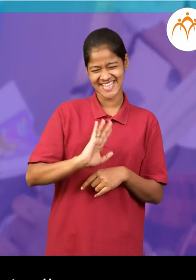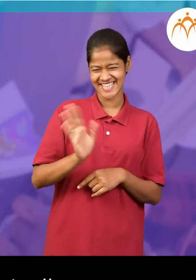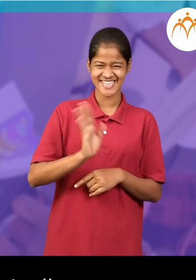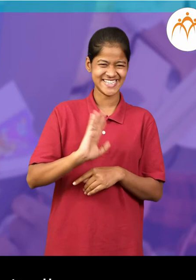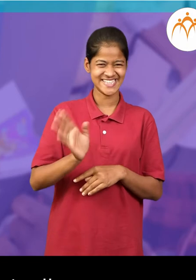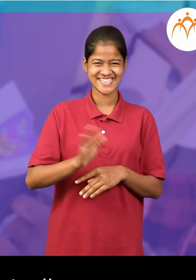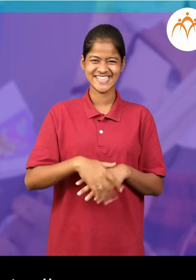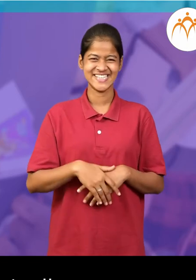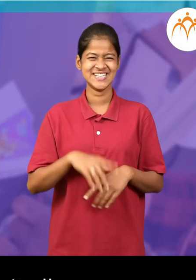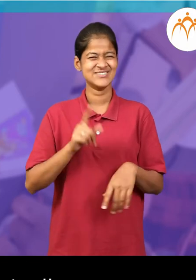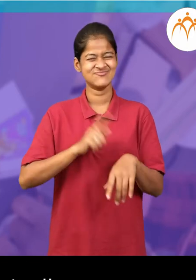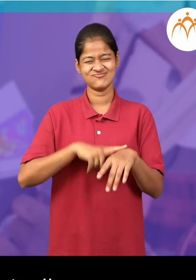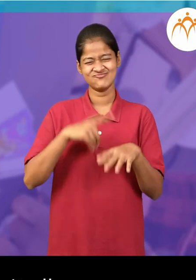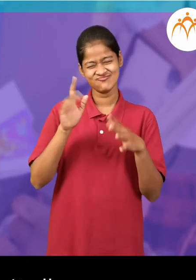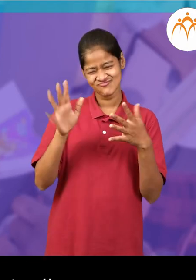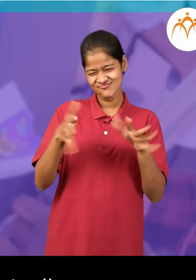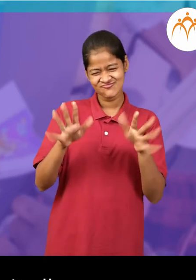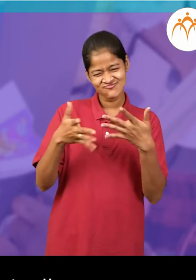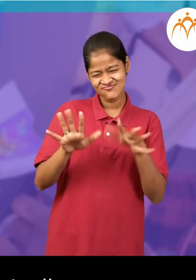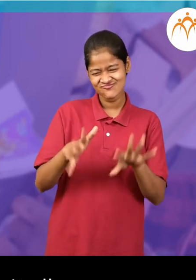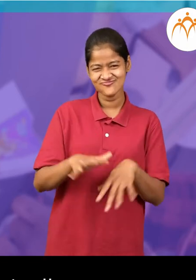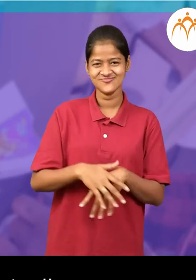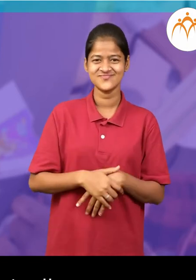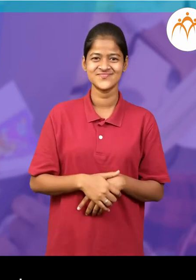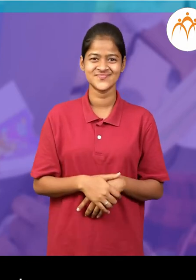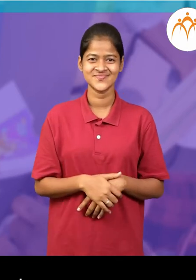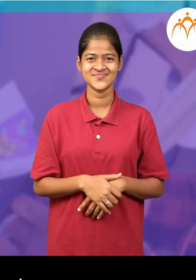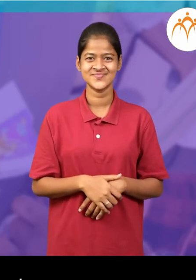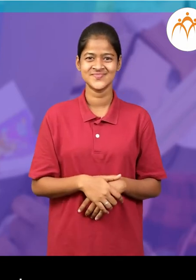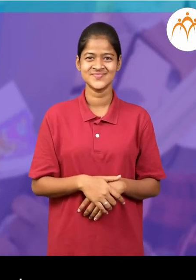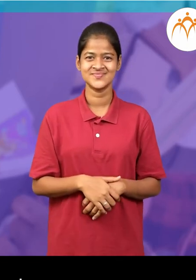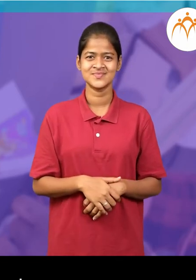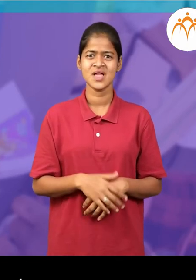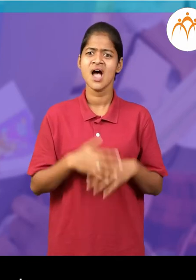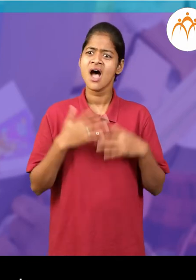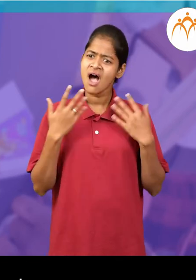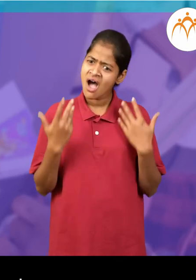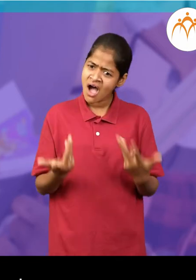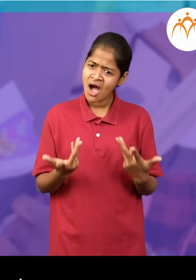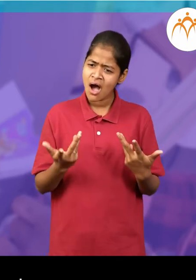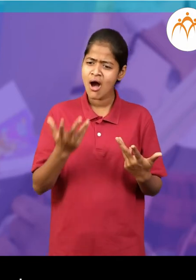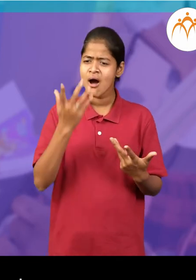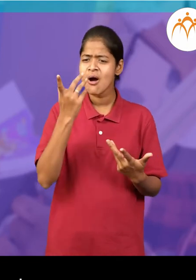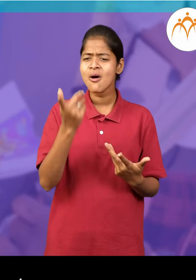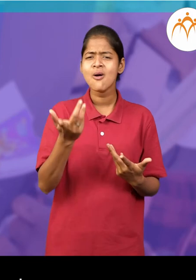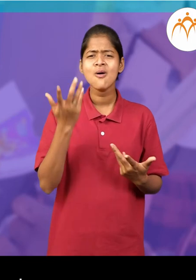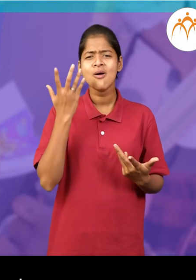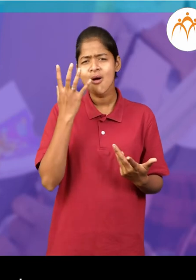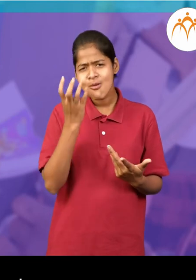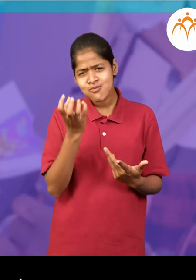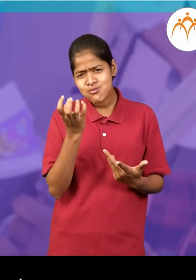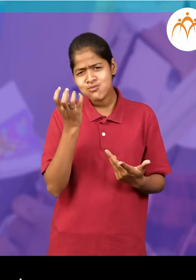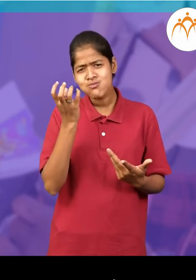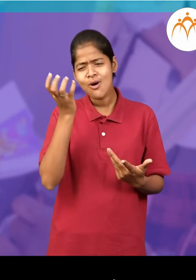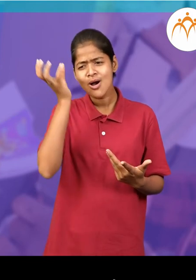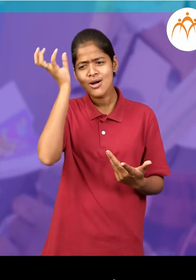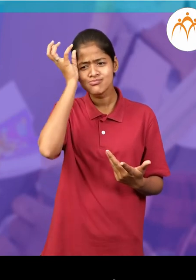time doesn't allow. I know you are in a hurry. We'll make